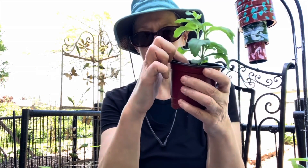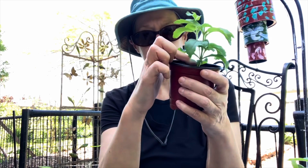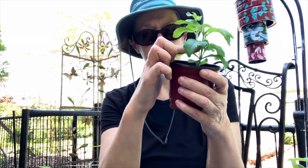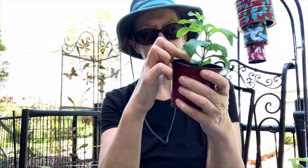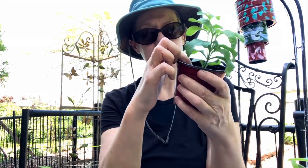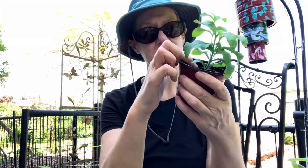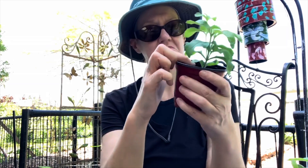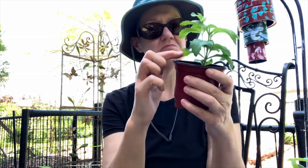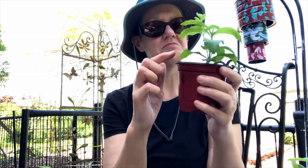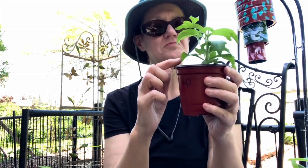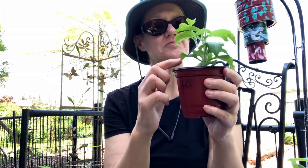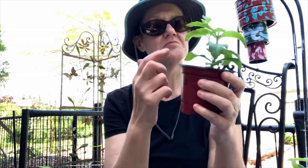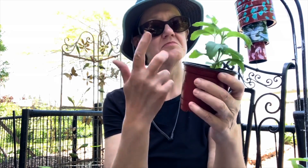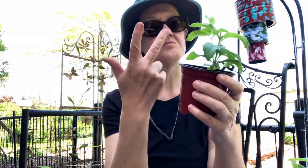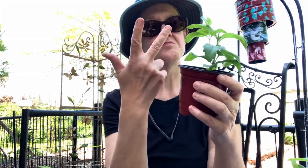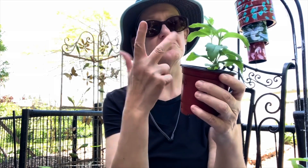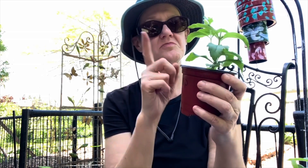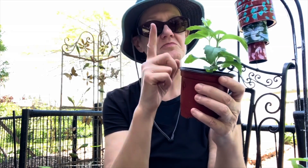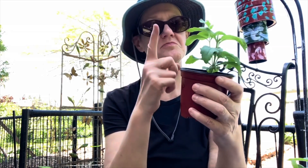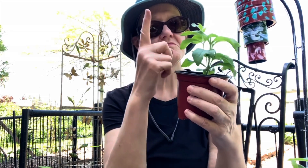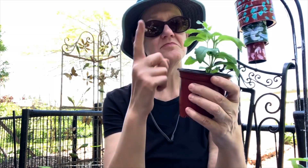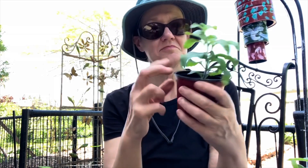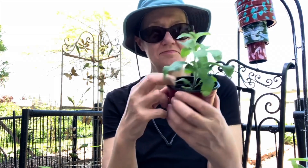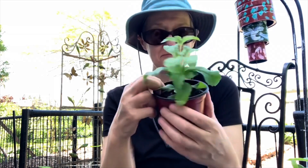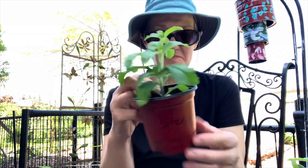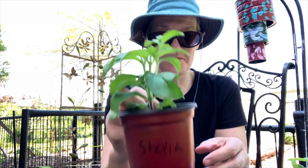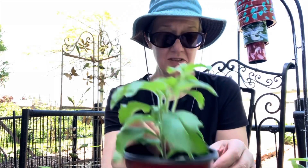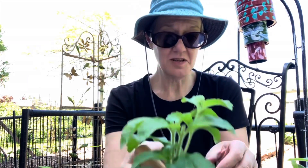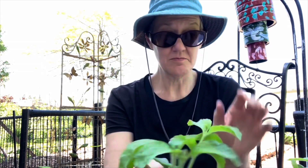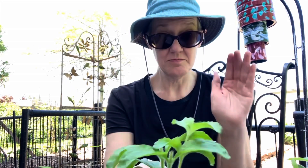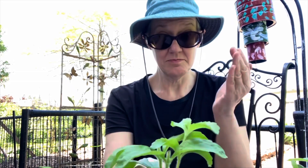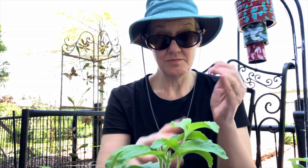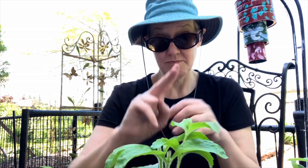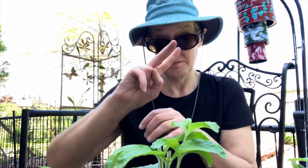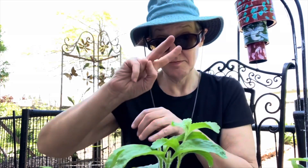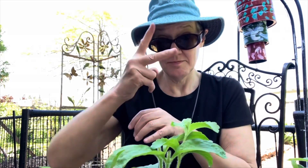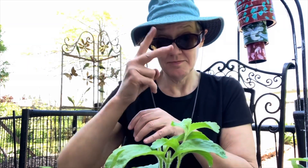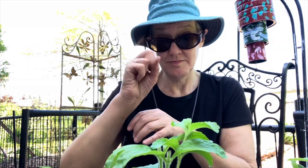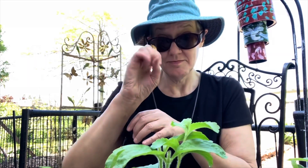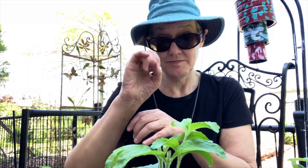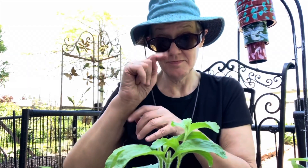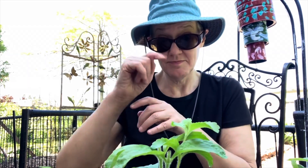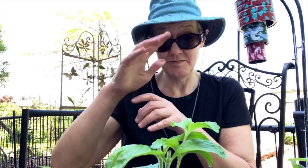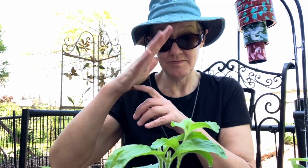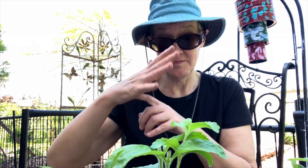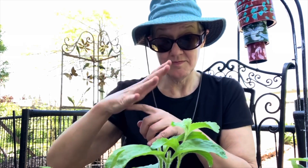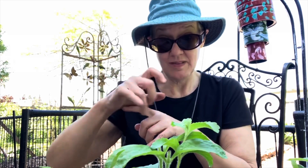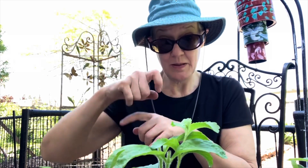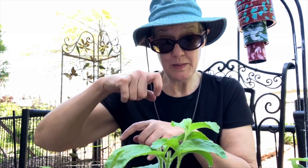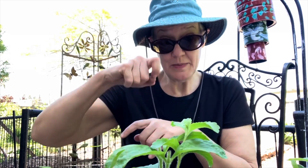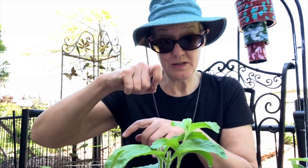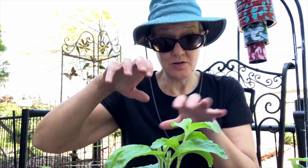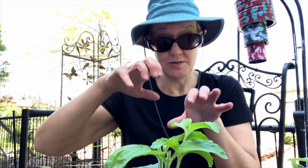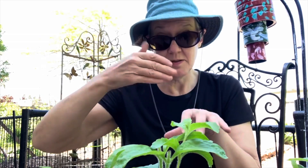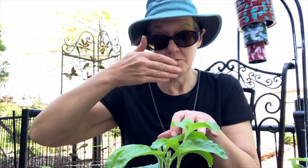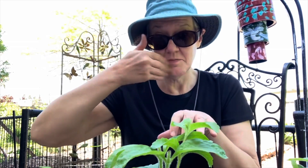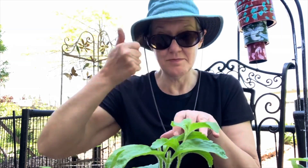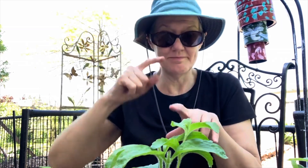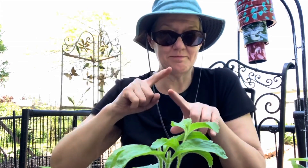It's much taller than the other plants. It does have 3 side shoots. So it seems pinching back at the second set of